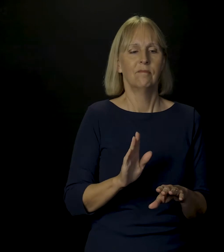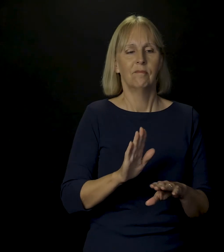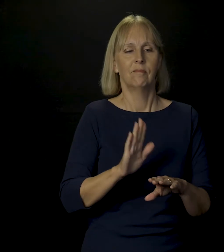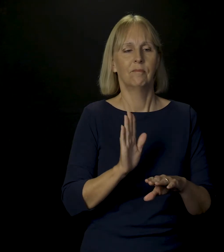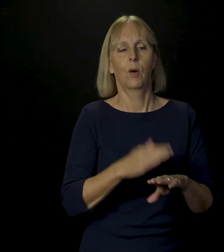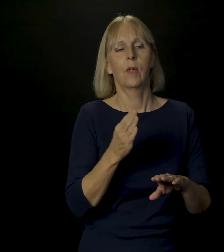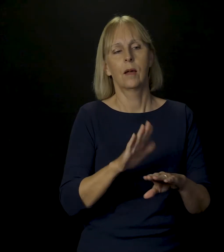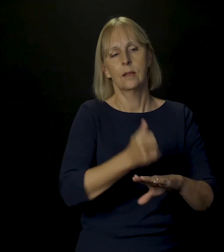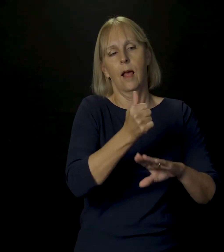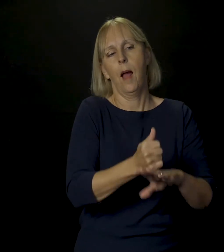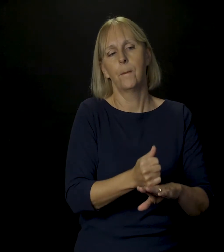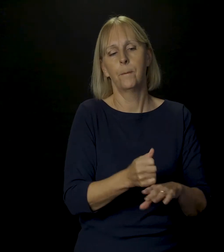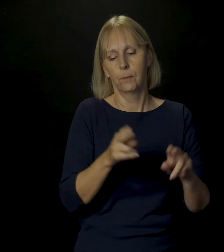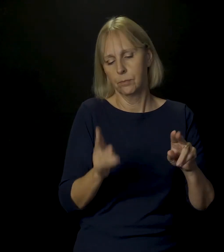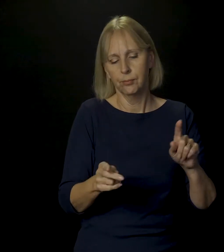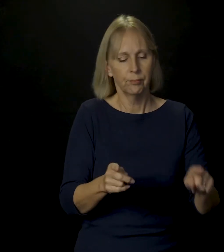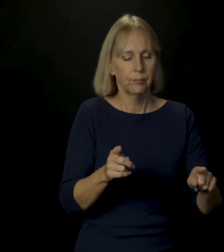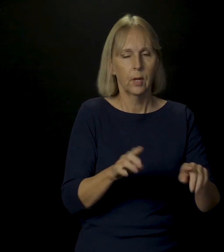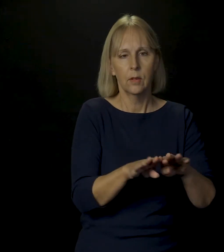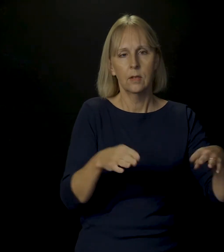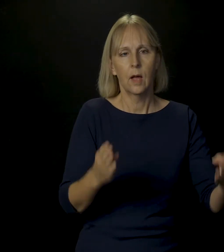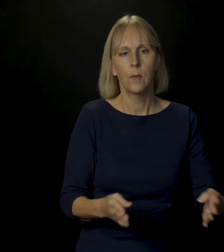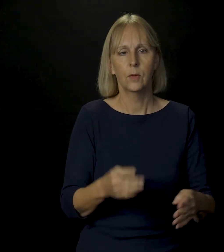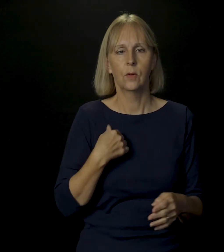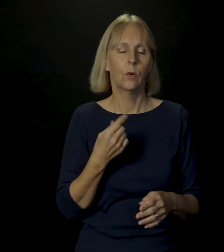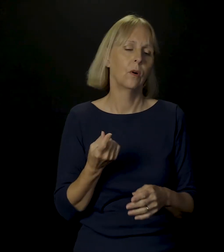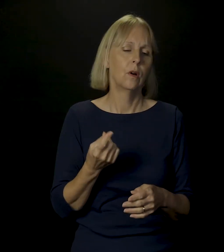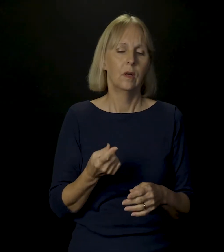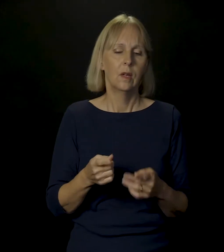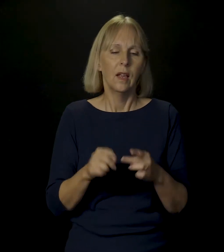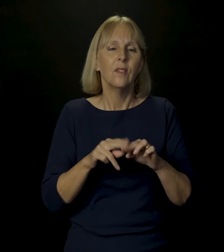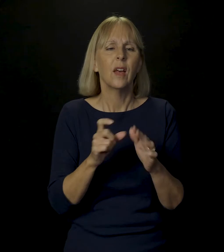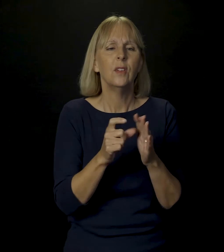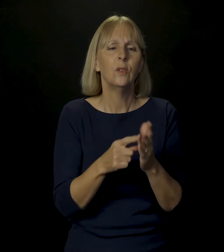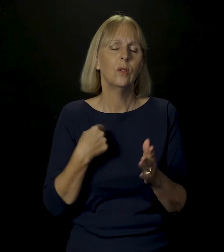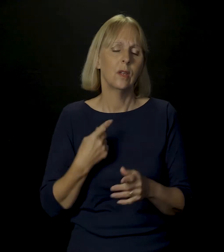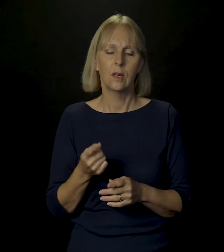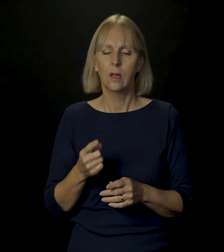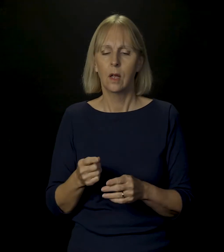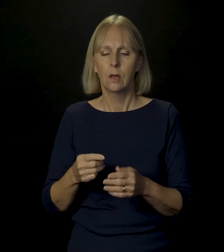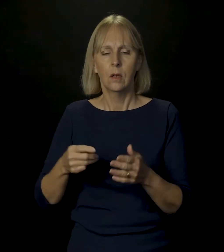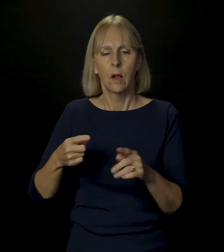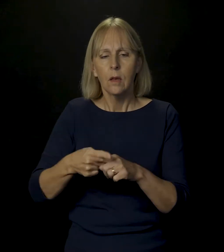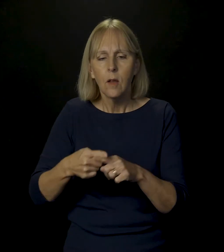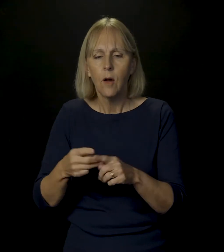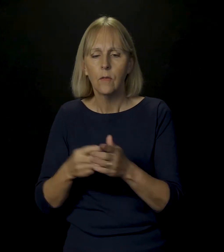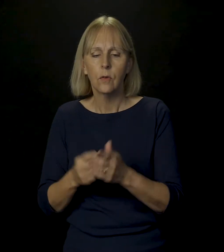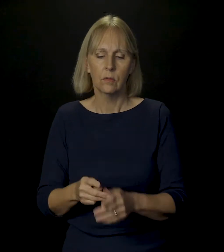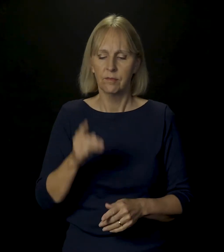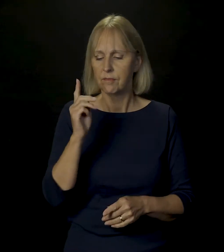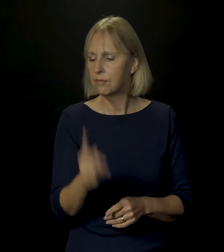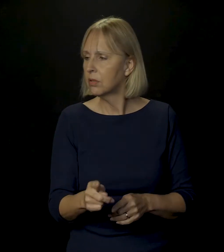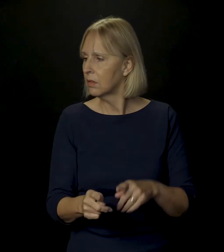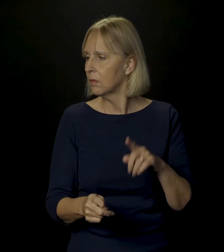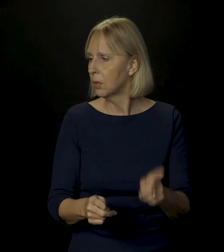when You ask them To and they Will reluctantly Slam down Those knives And forks With absolute Disdain Because they Do not want To be doing This